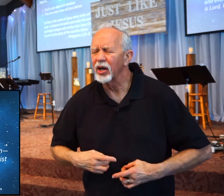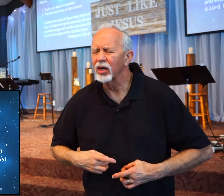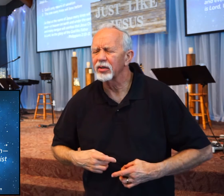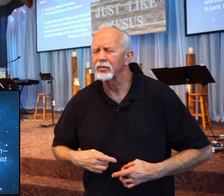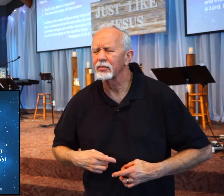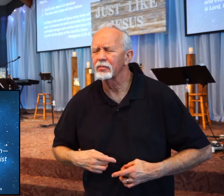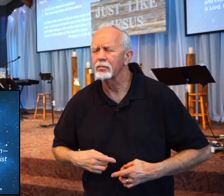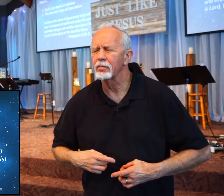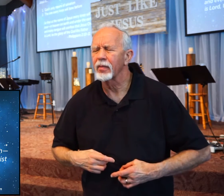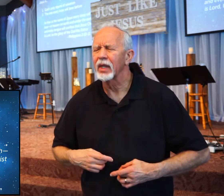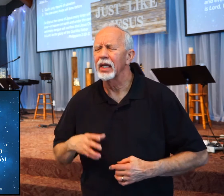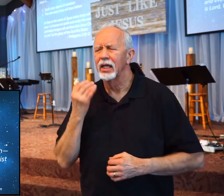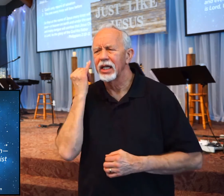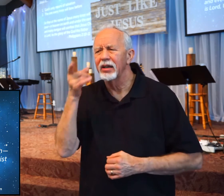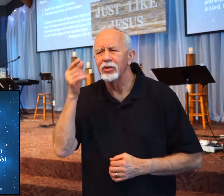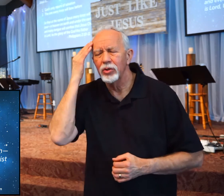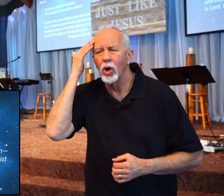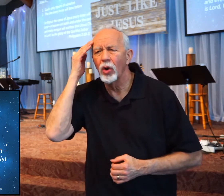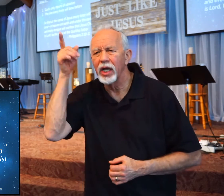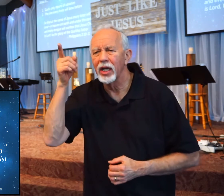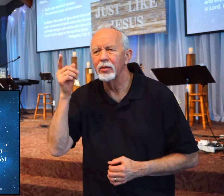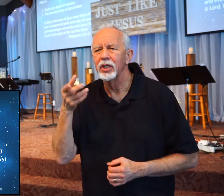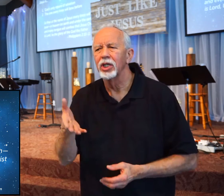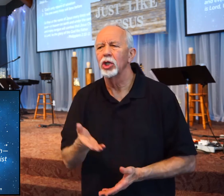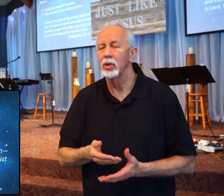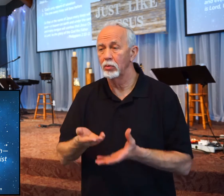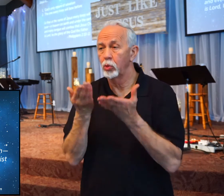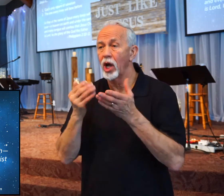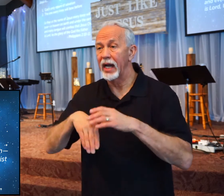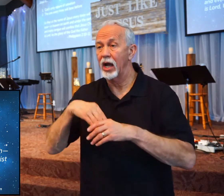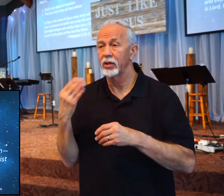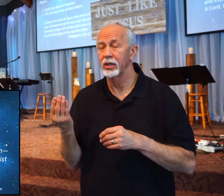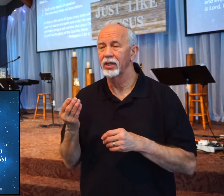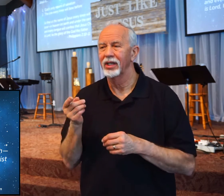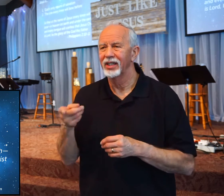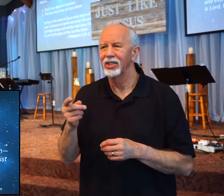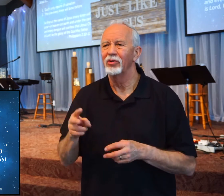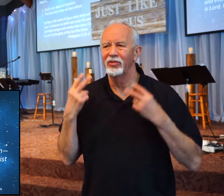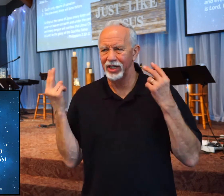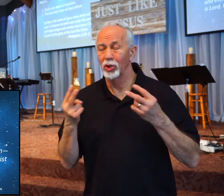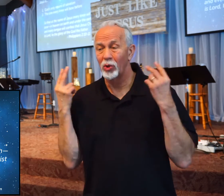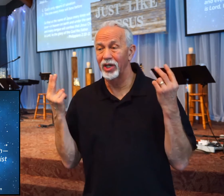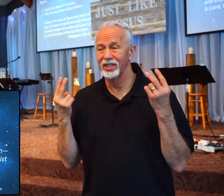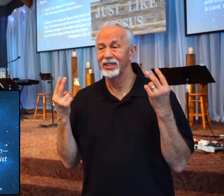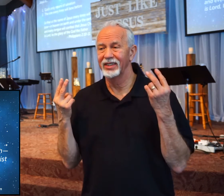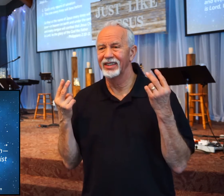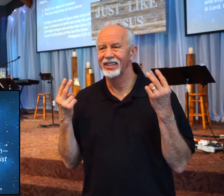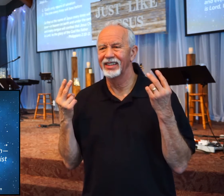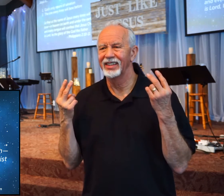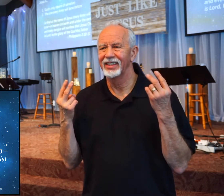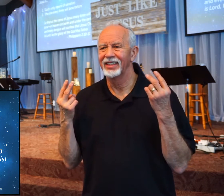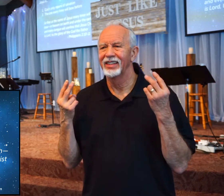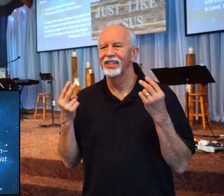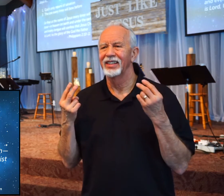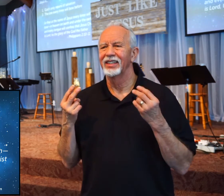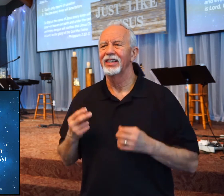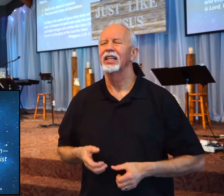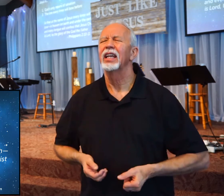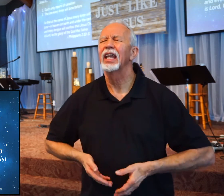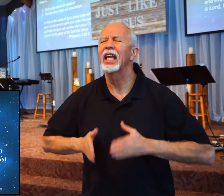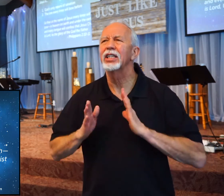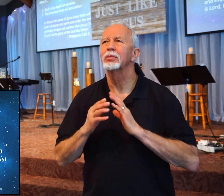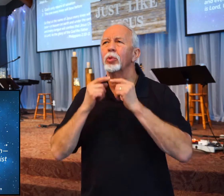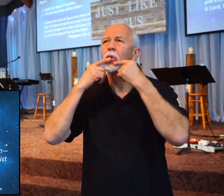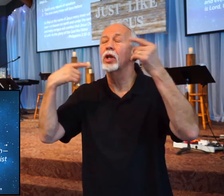says. And if you know Him, you've been brought out. You are victorious in Him. Let's proclaim to